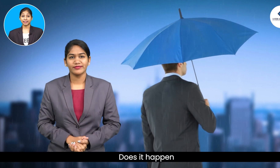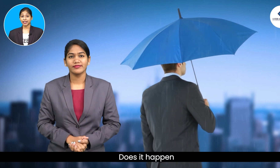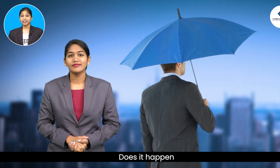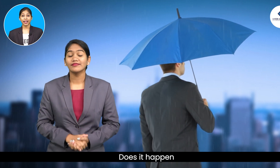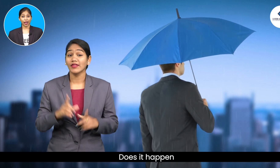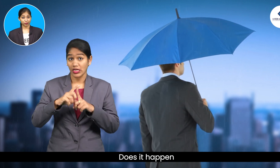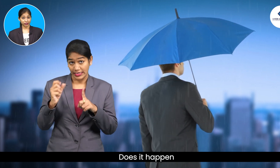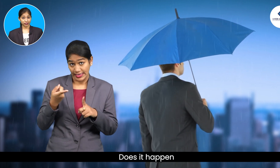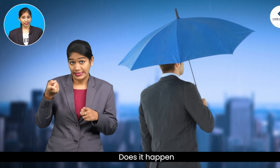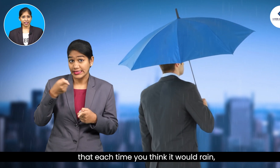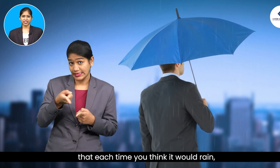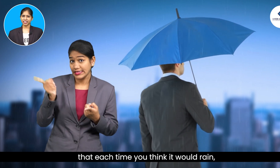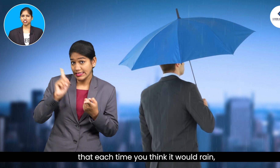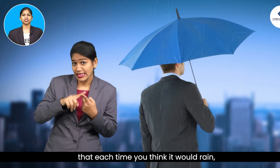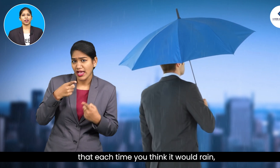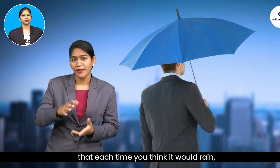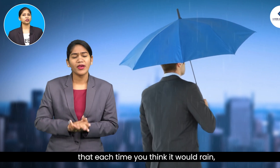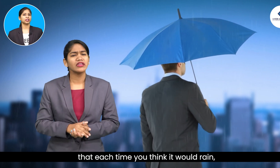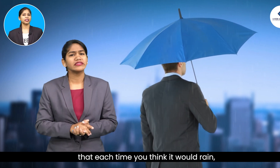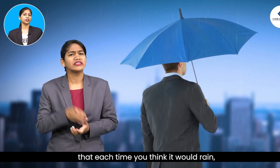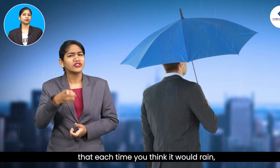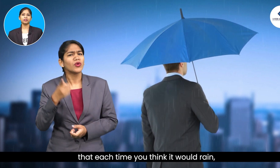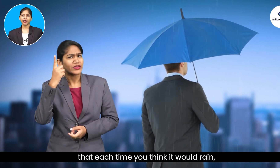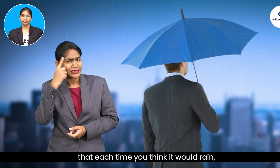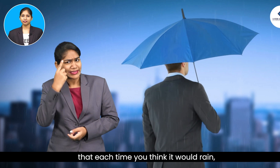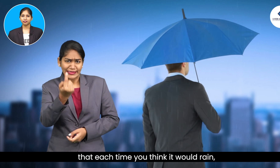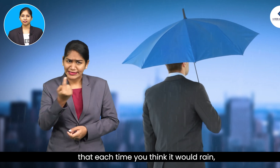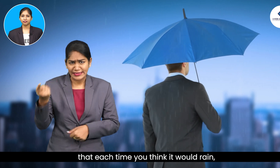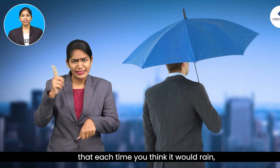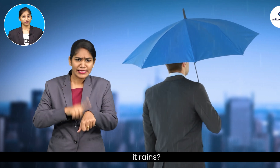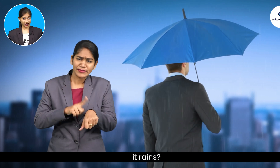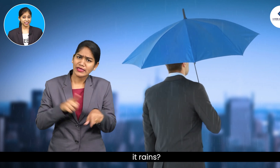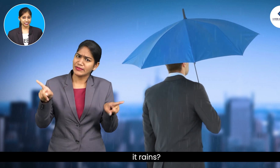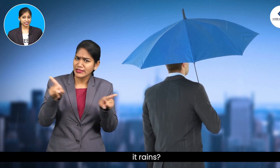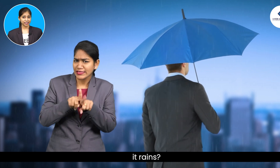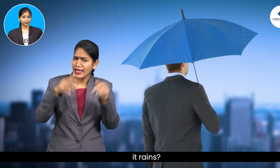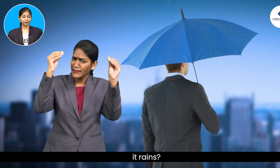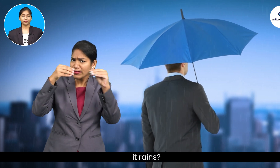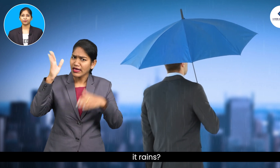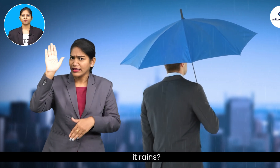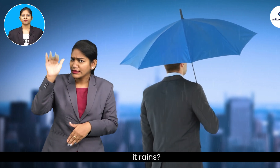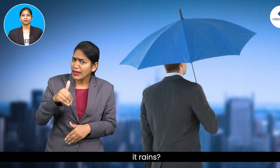Does it happen that each time you think it could rain? It rains